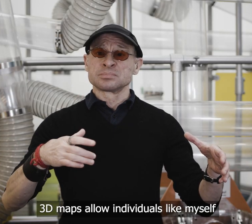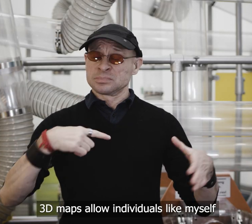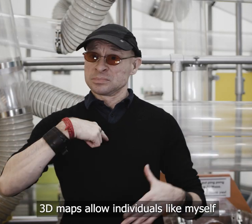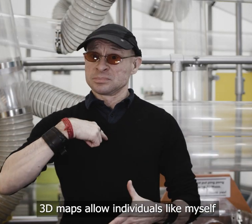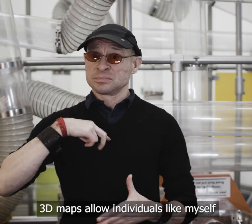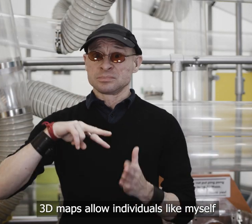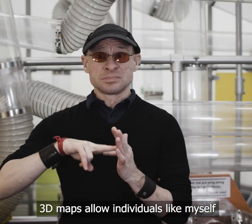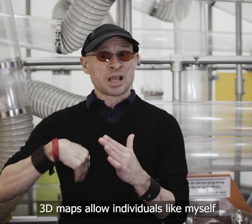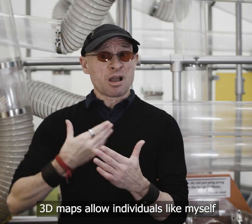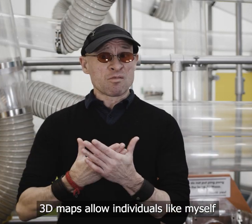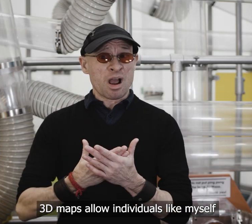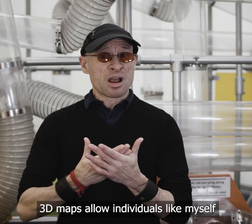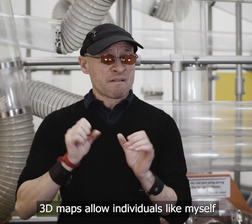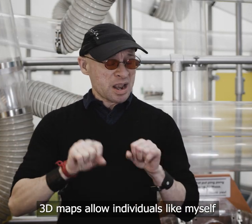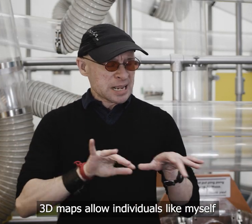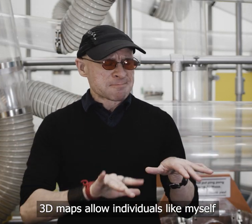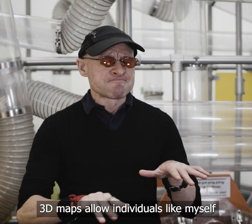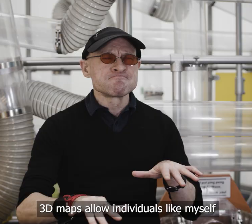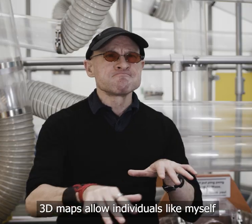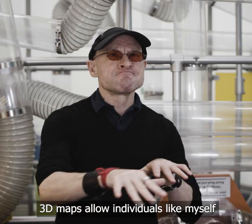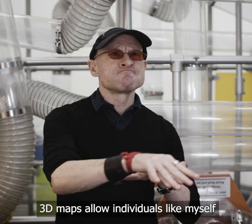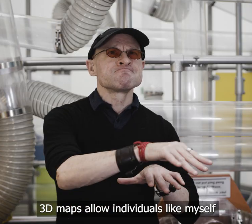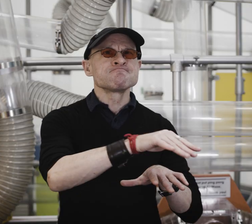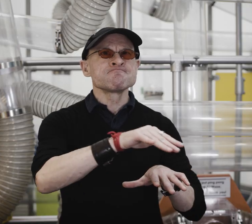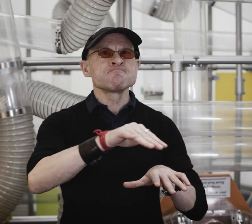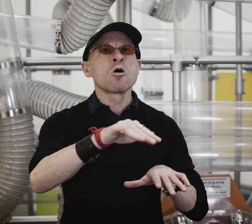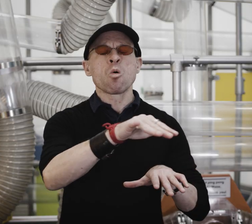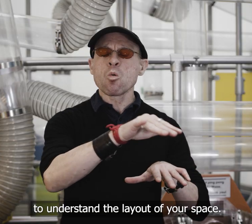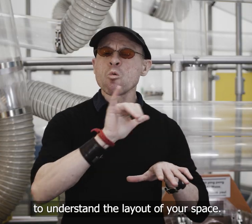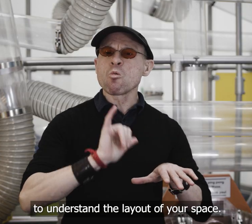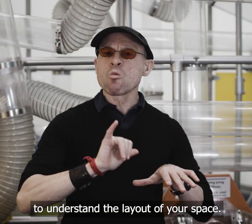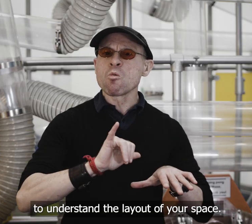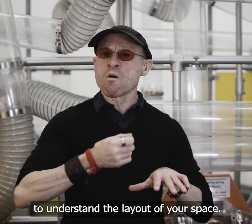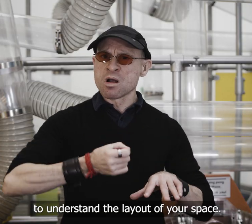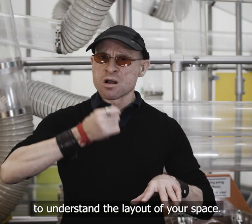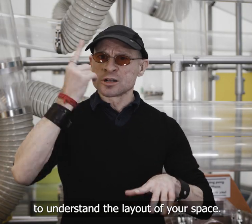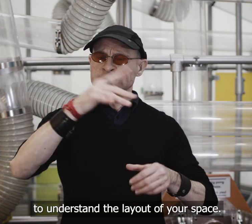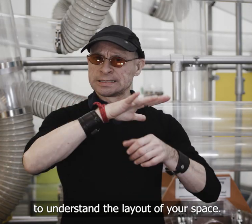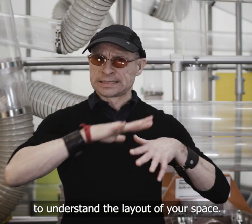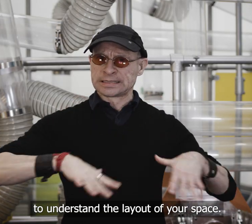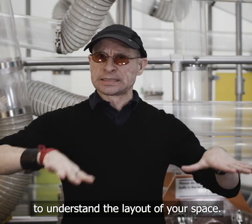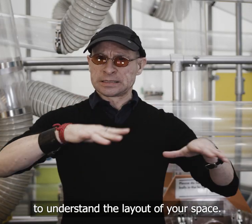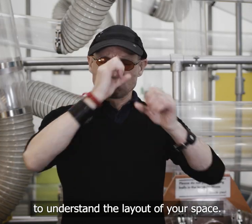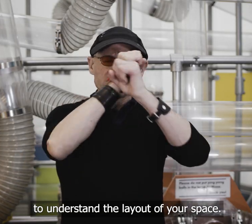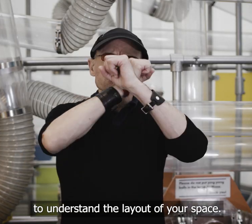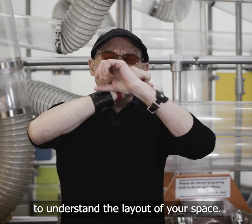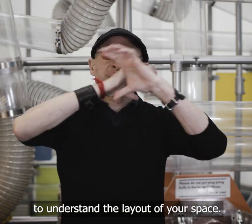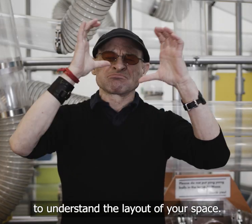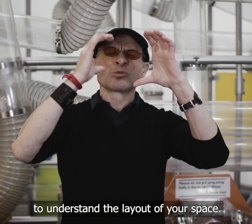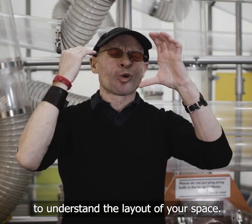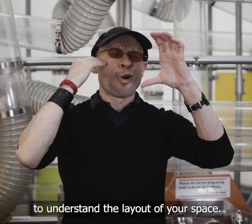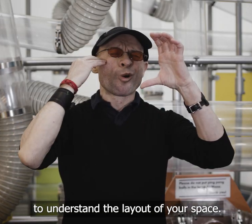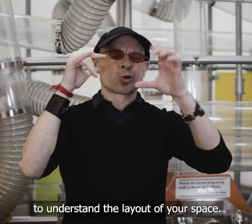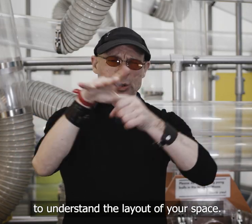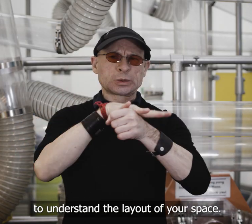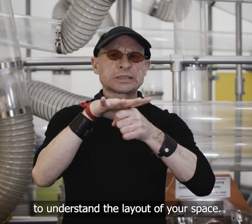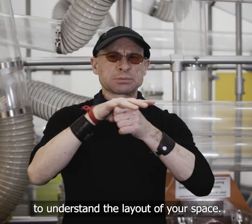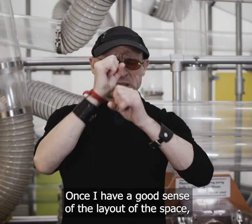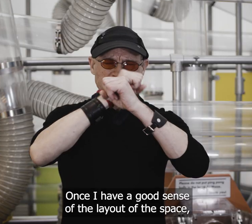3D maps allow individuals like myself to understand the layout of your space. Once